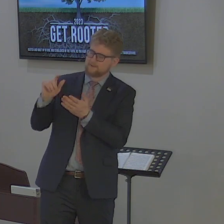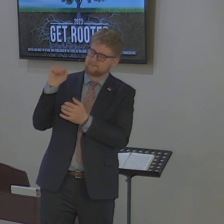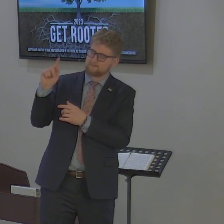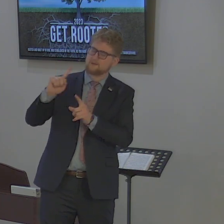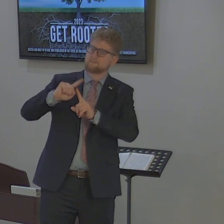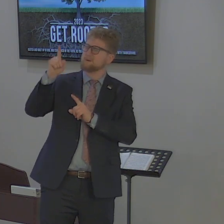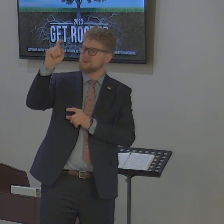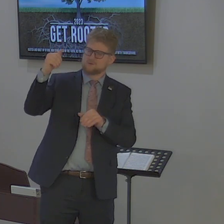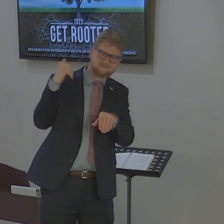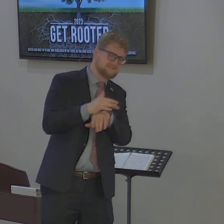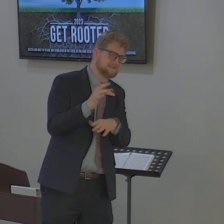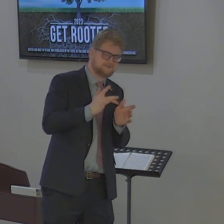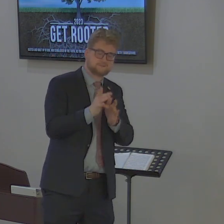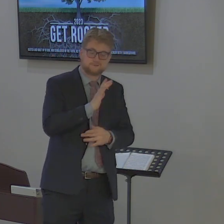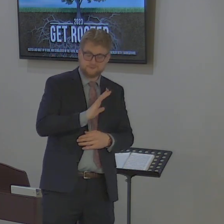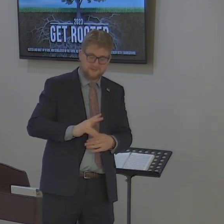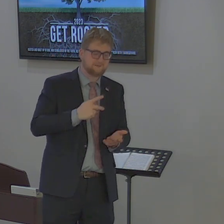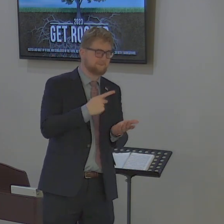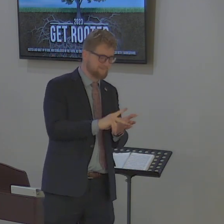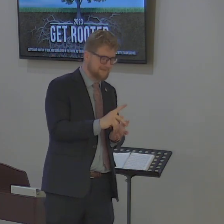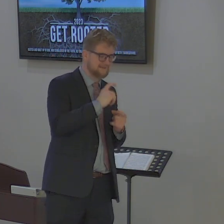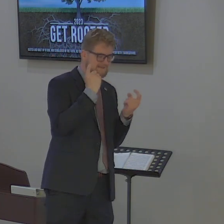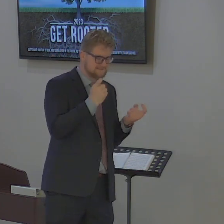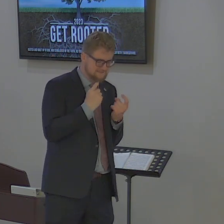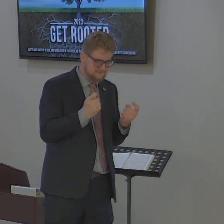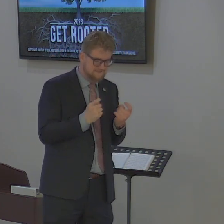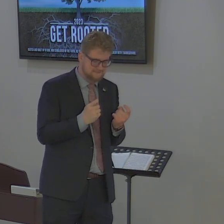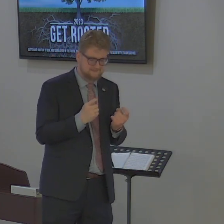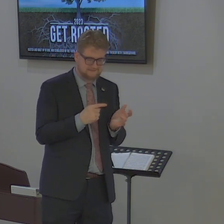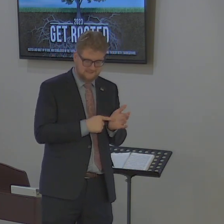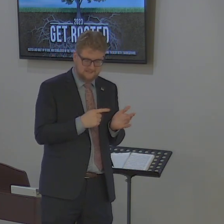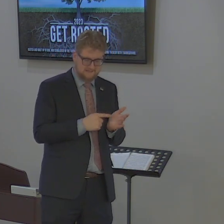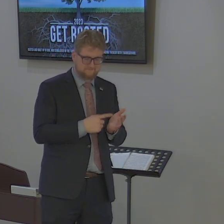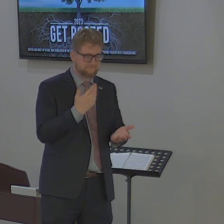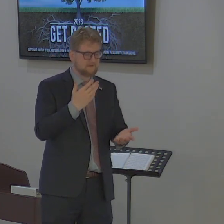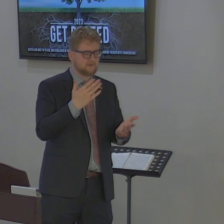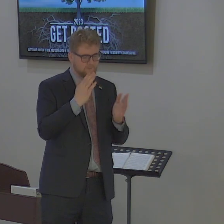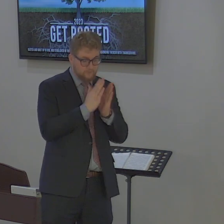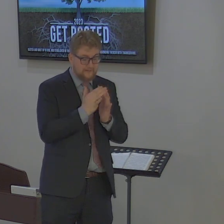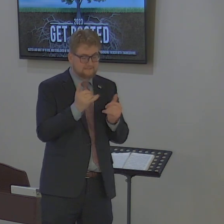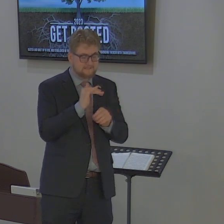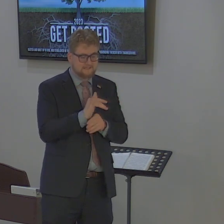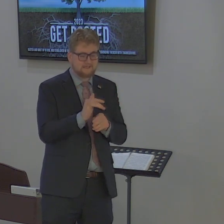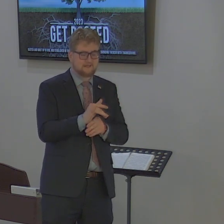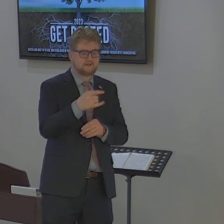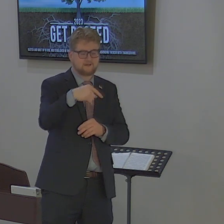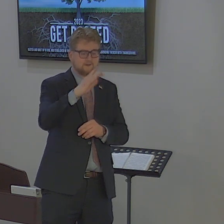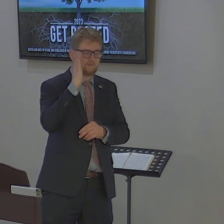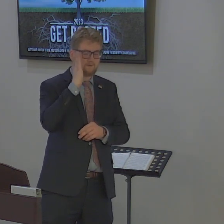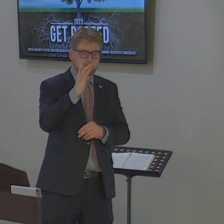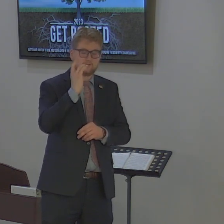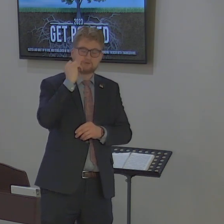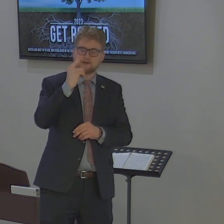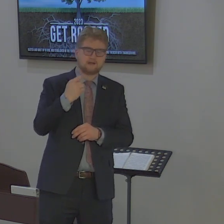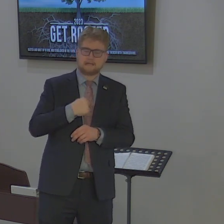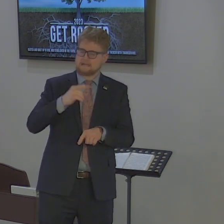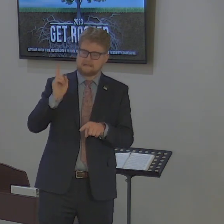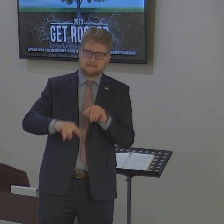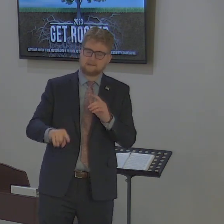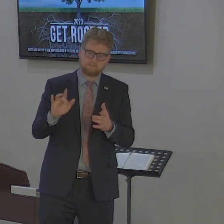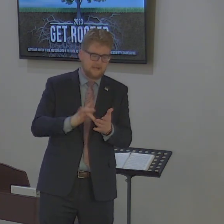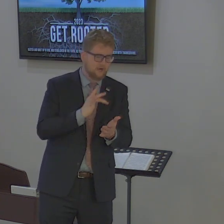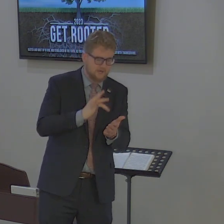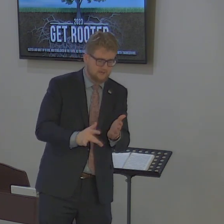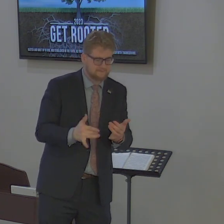Jesus Christ to pay that sin debt. And maybe tonight they realize that I can't pay it off, but I know that Jesus did. And tonight's the night that they